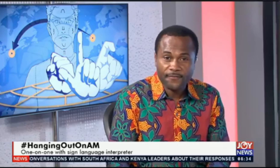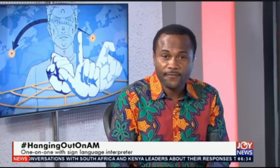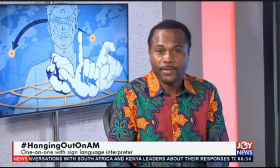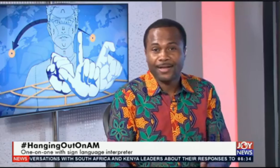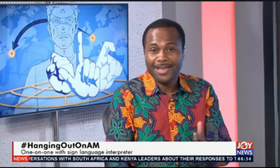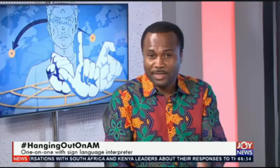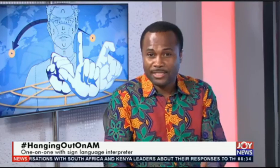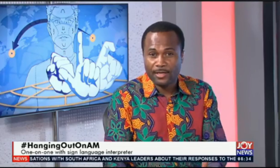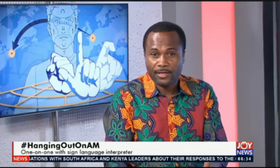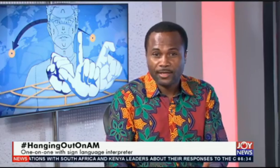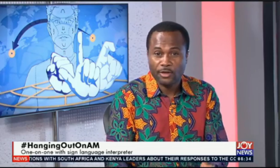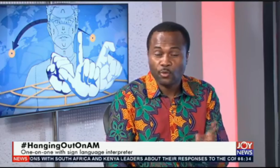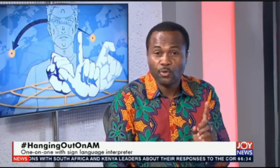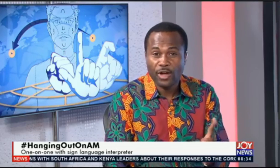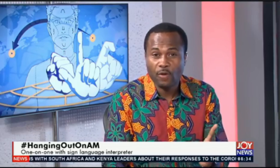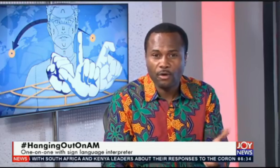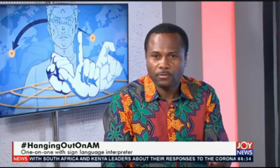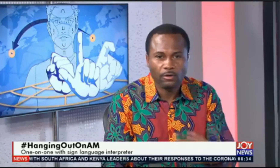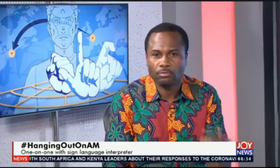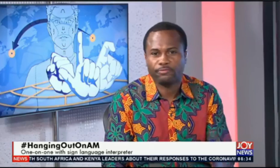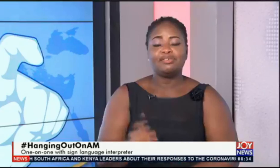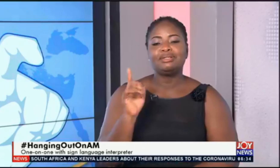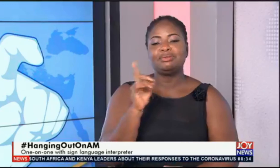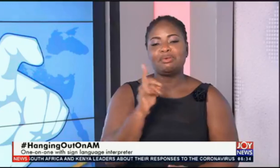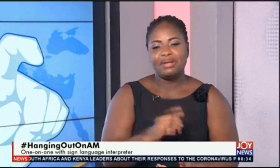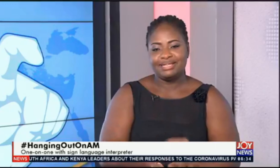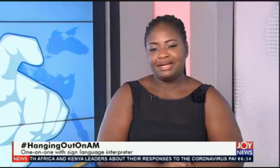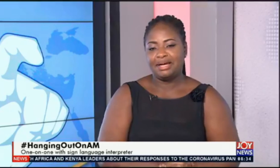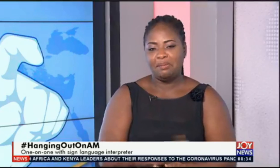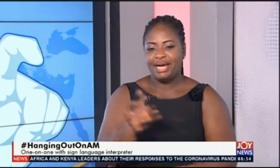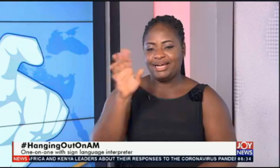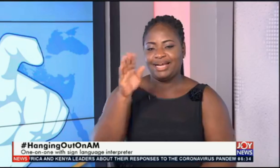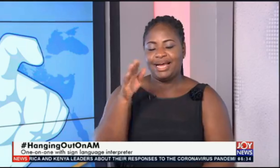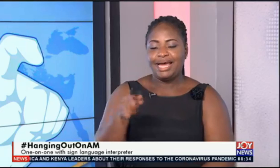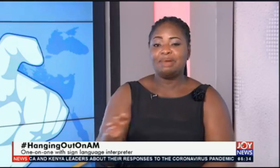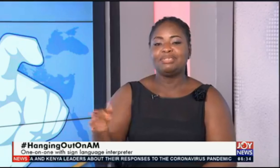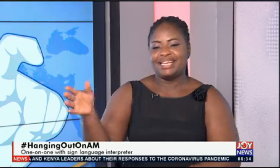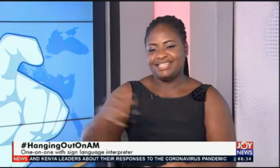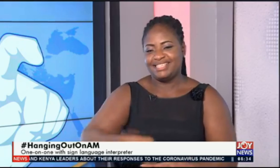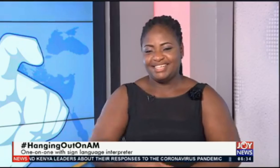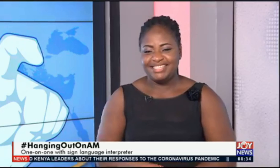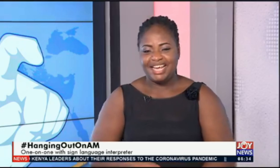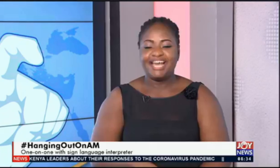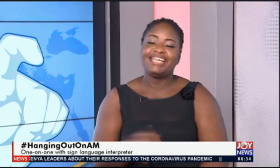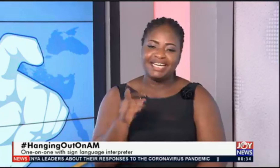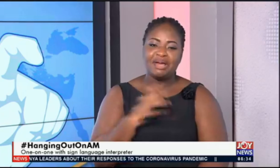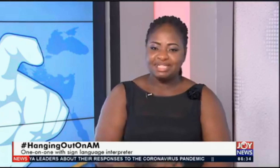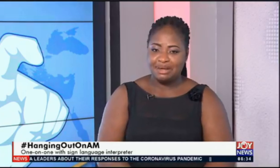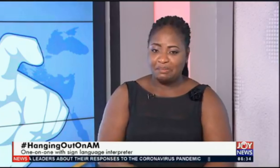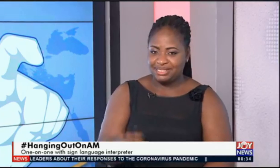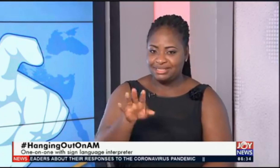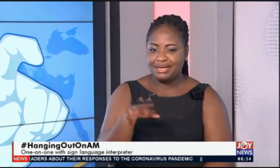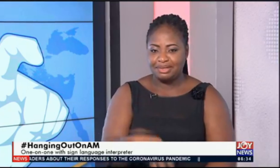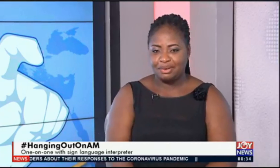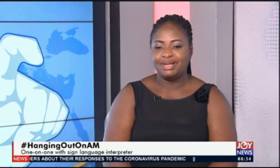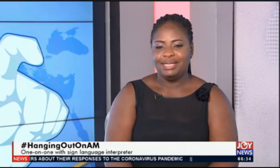Love Amissah. You have one more. Yes. Oh, free I to go. forgot to thank my able assistant, Dinah Amissah,